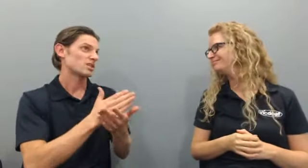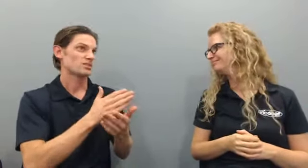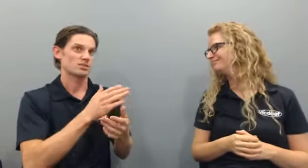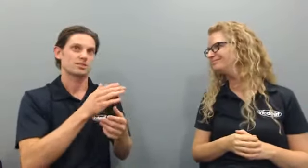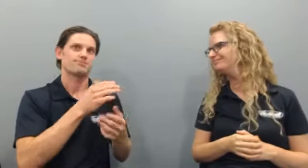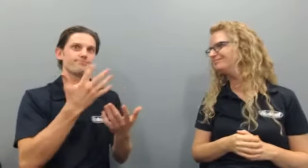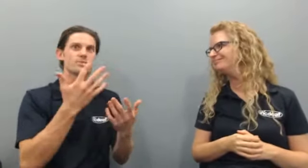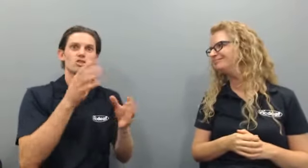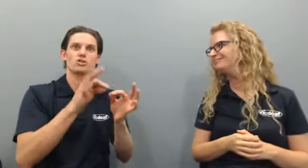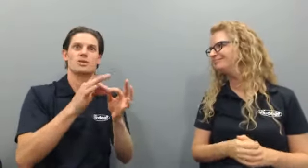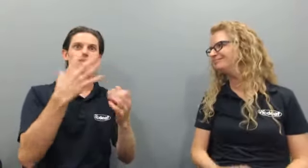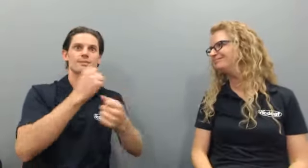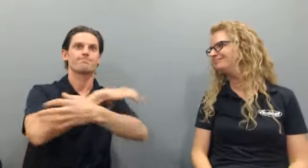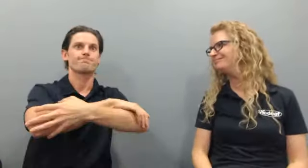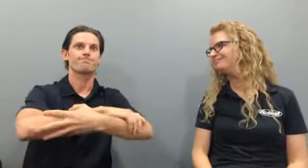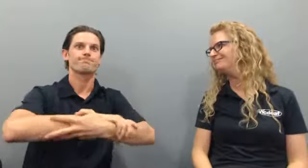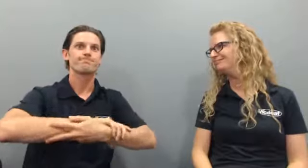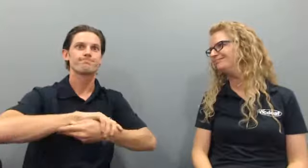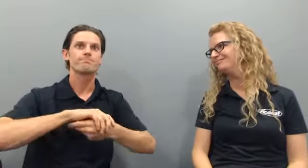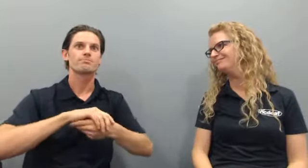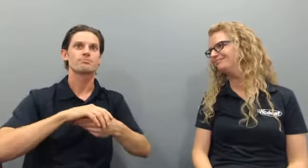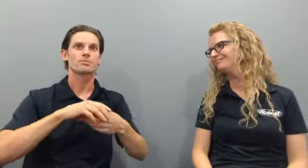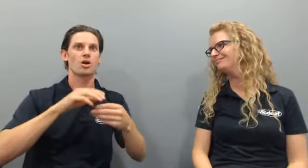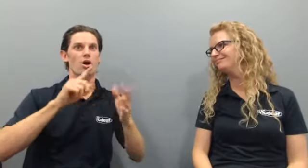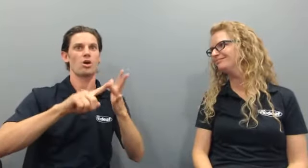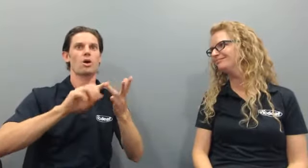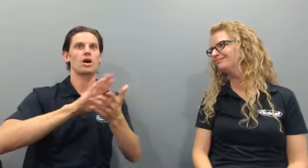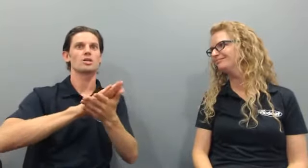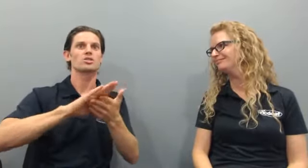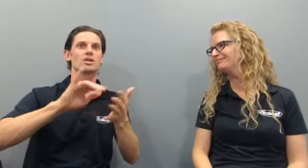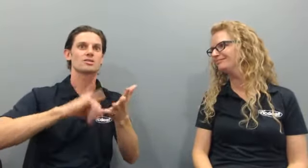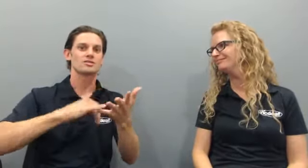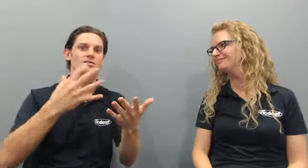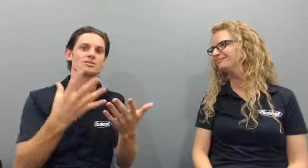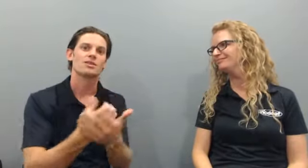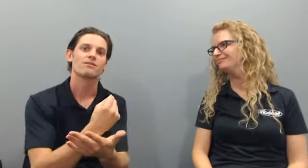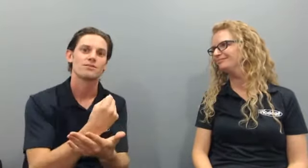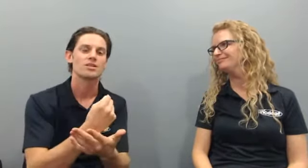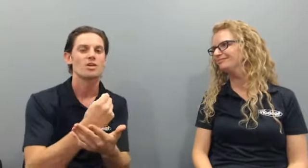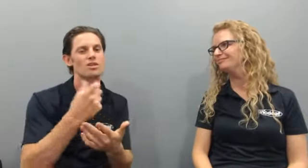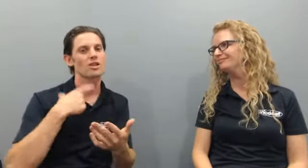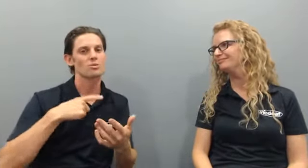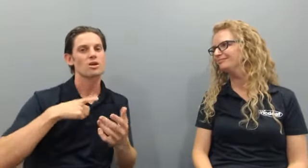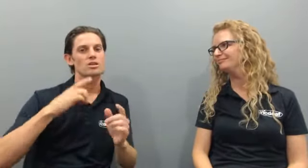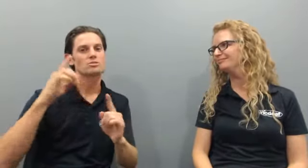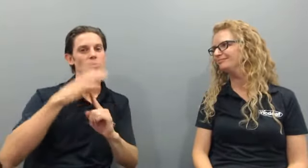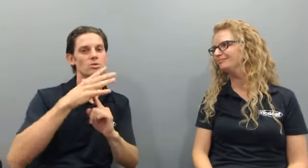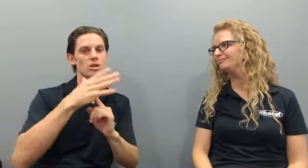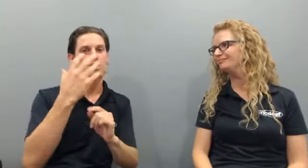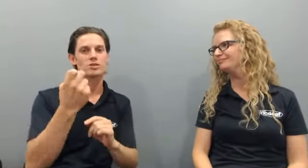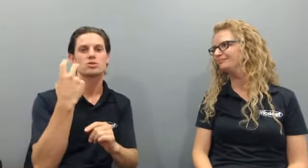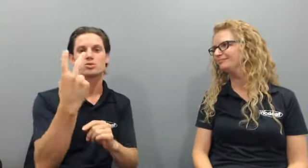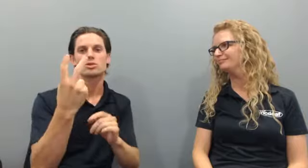And really, interpreters have considerations they need to keep in mind in terms of OHS and their own